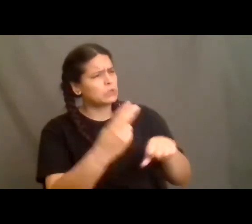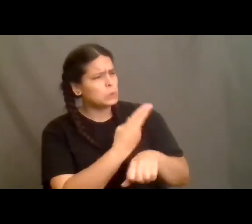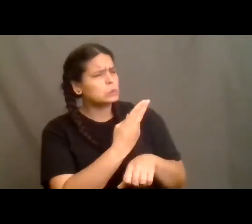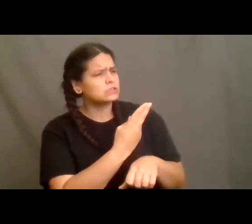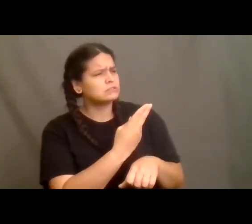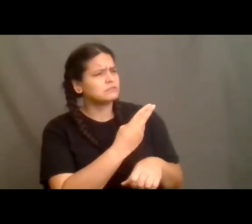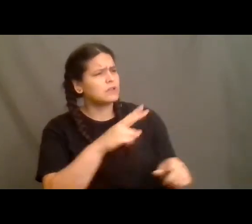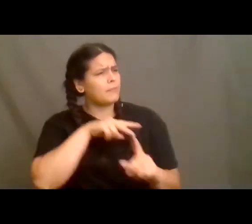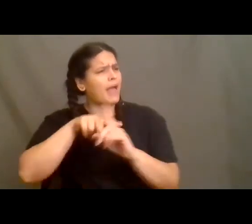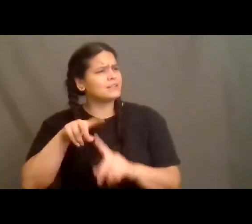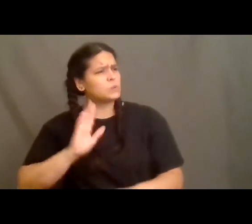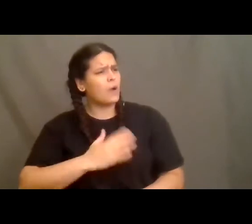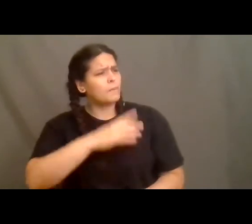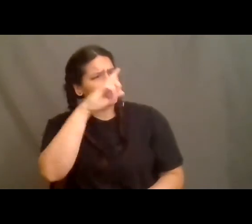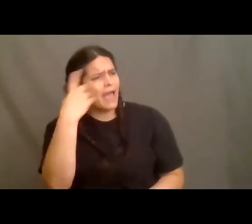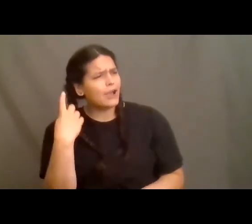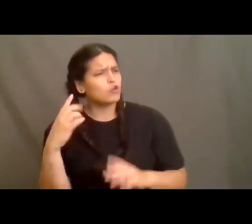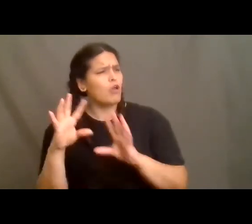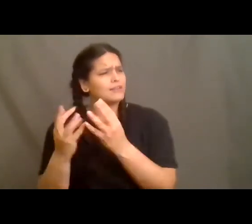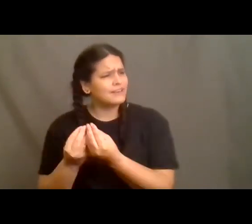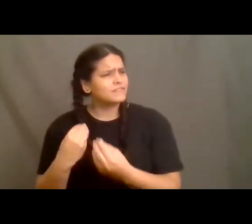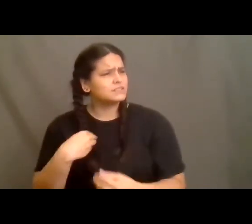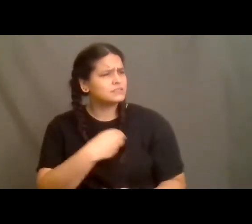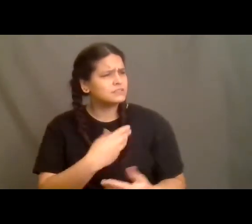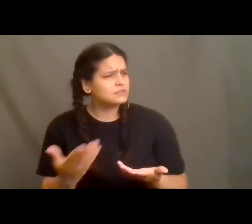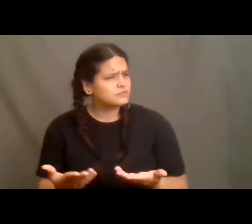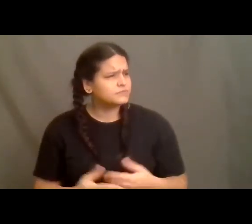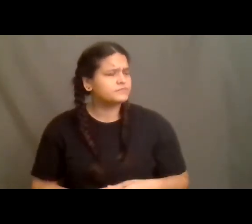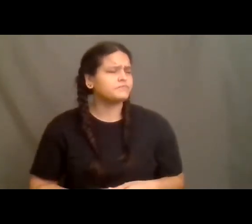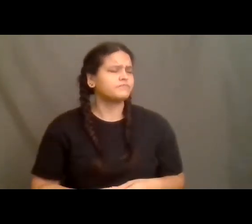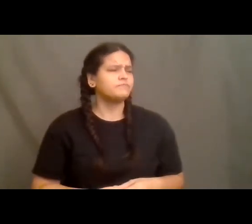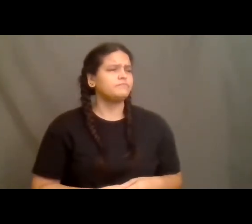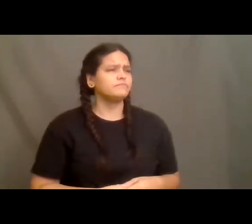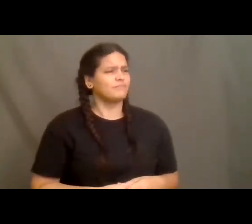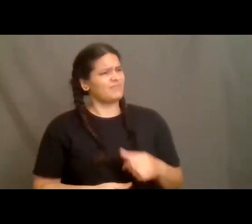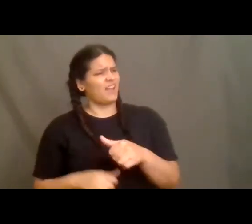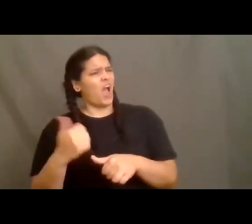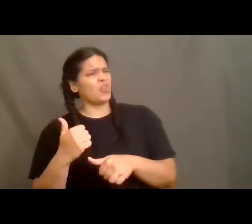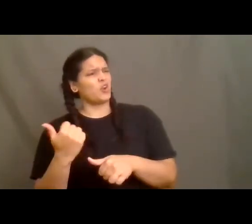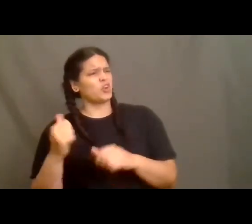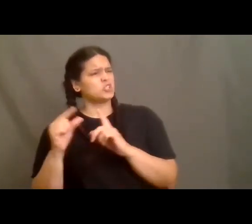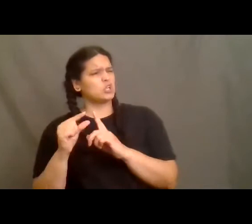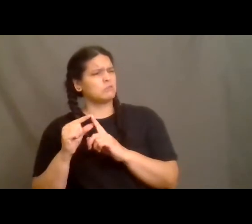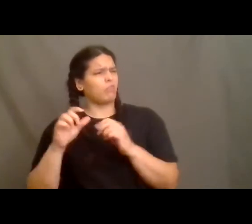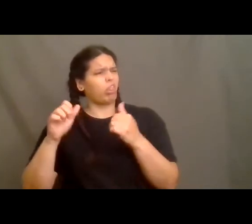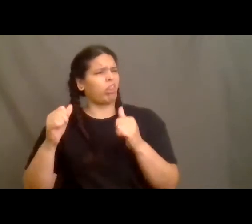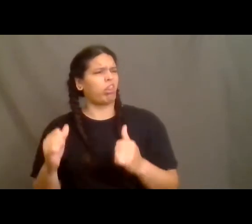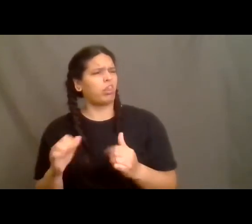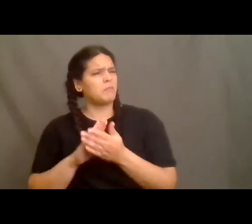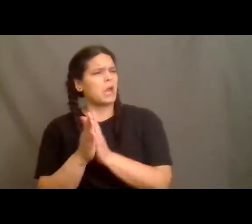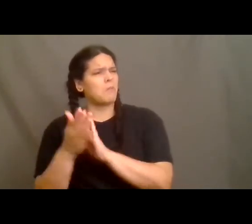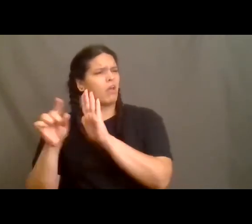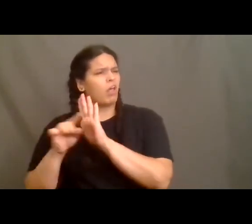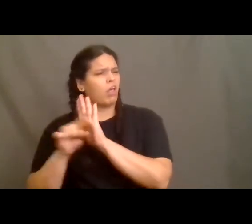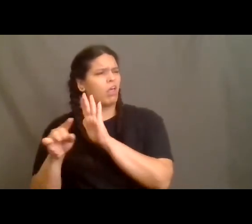our Black relatives with, as this, you know, this other term has over time just has, you know,